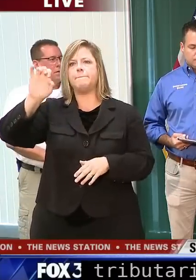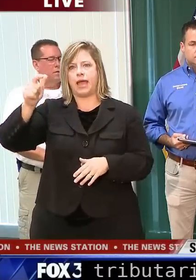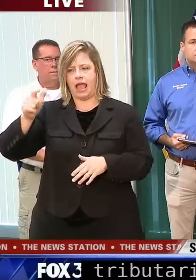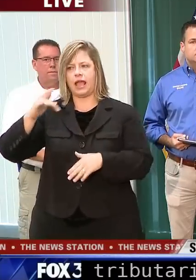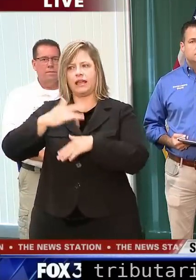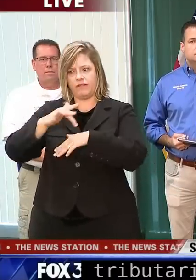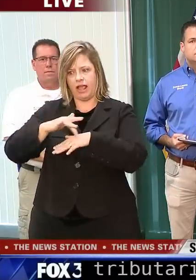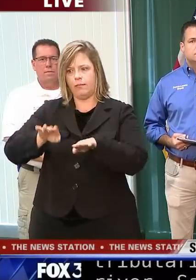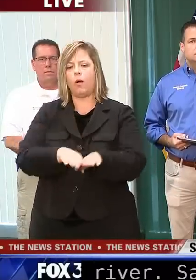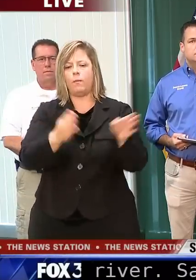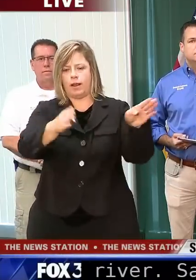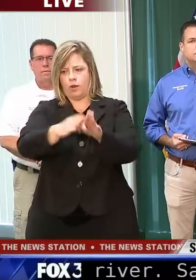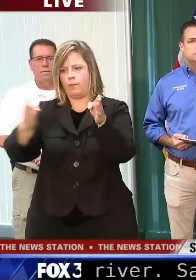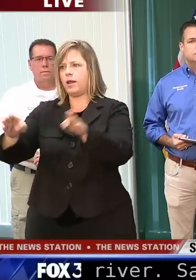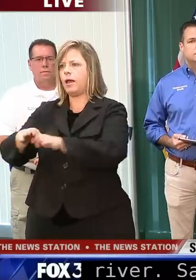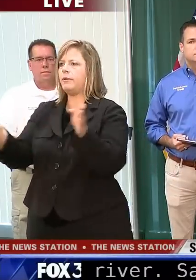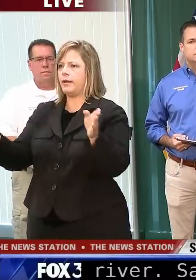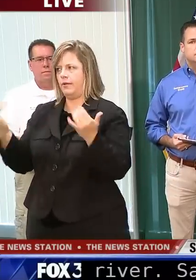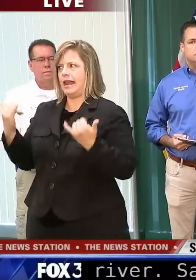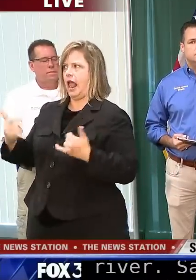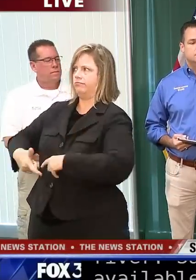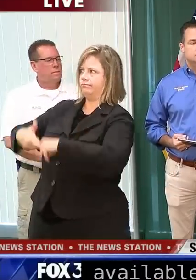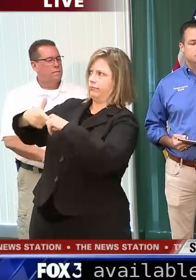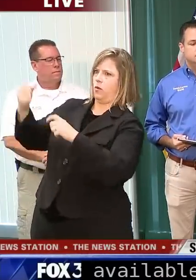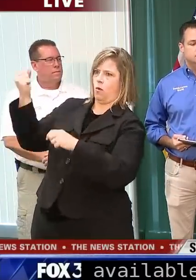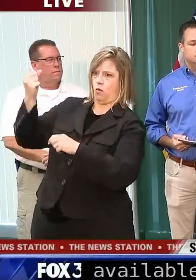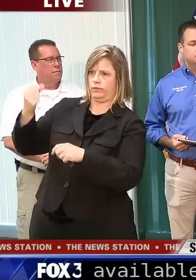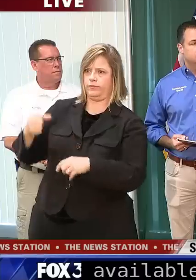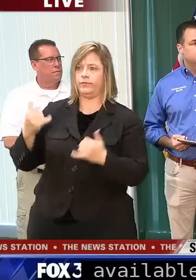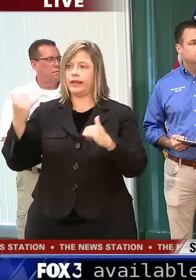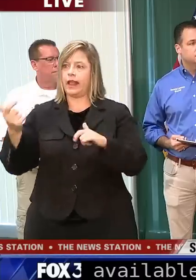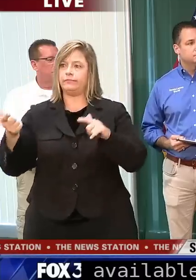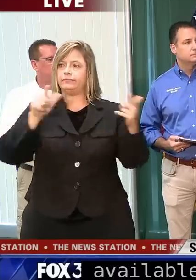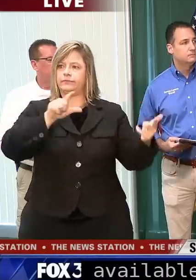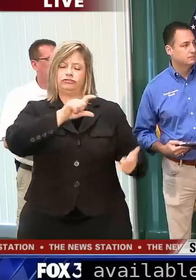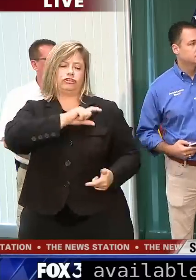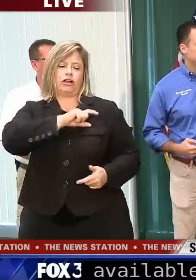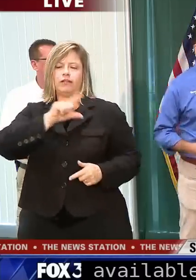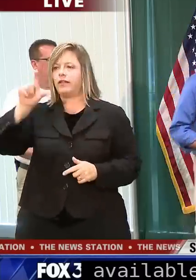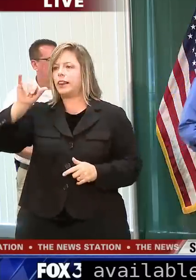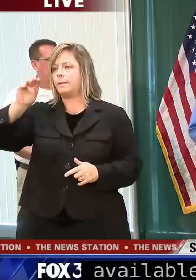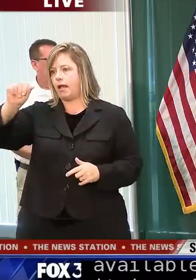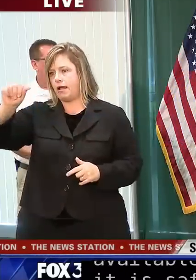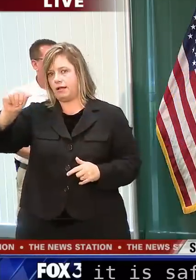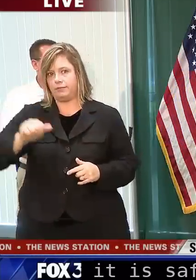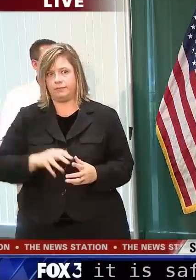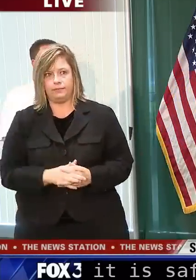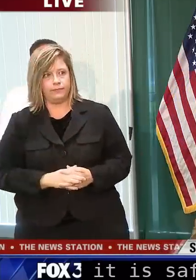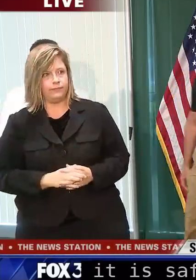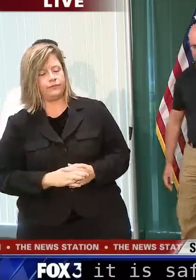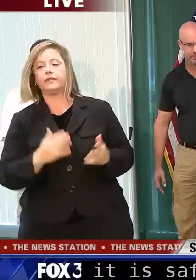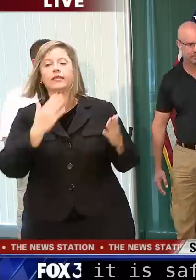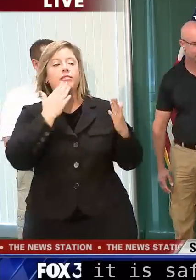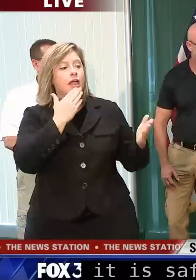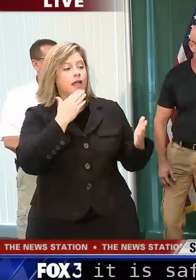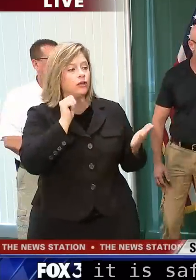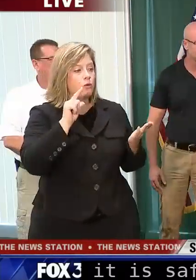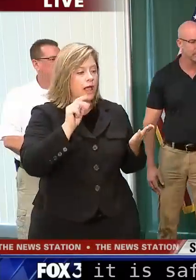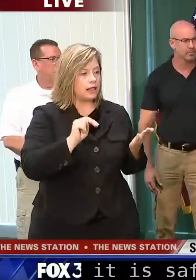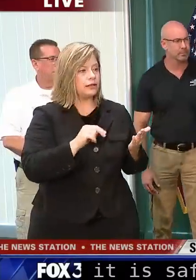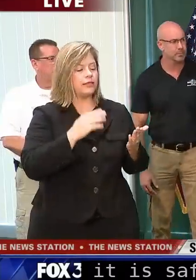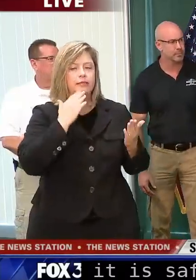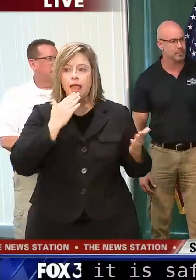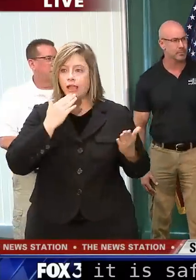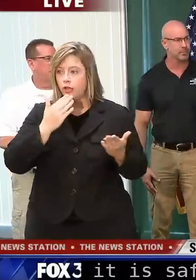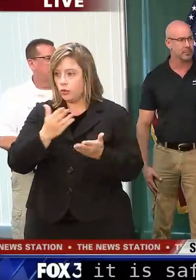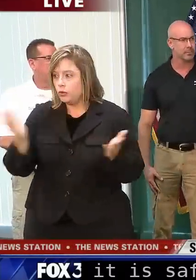will reopen again after the storms. Now I'll turn it over to Sheriff Lima. Thank you, Alan, and